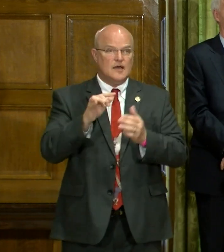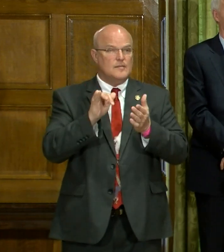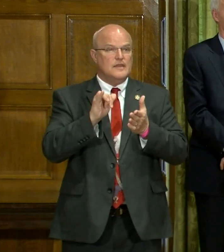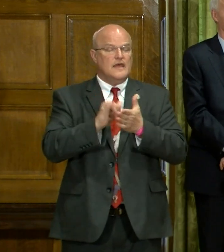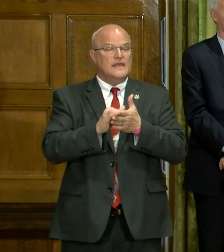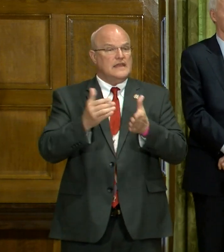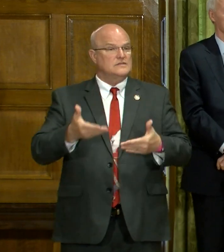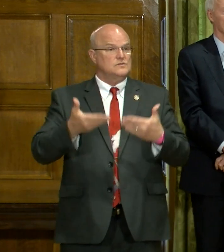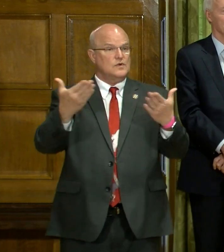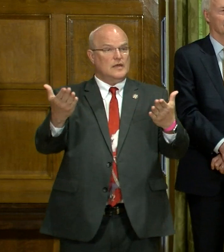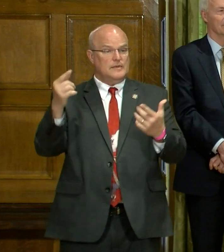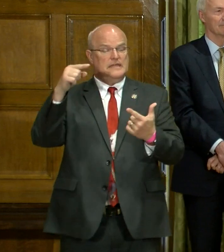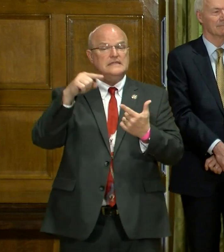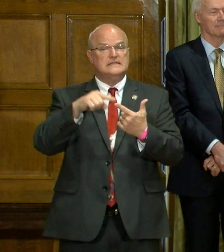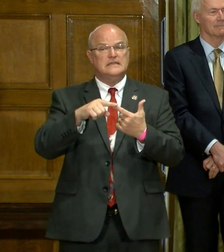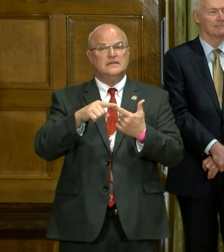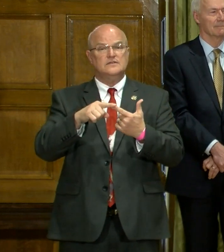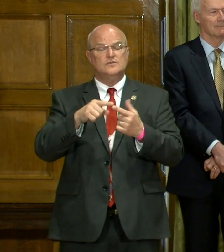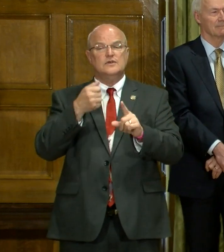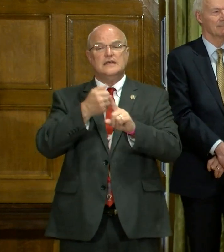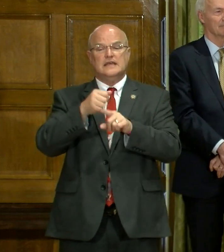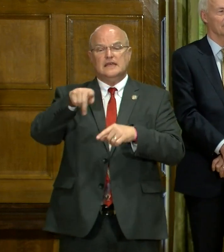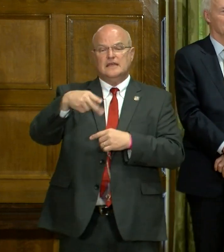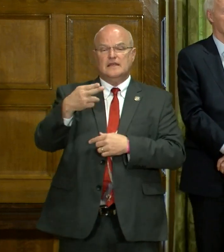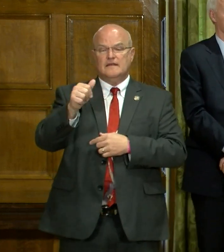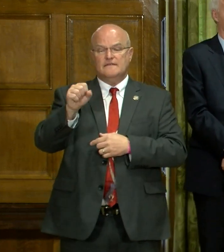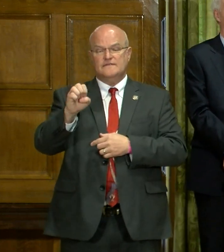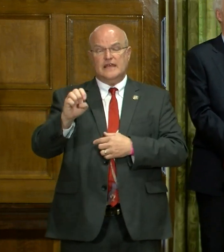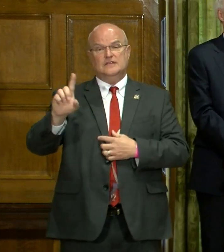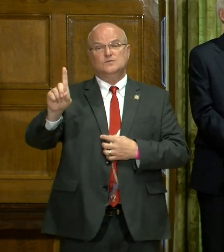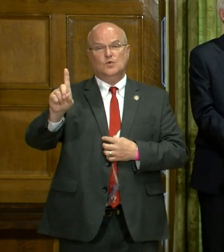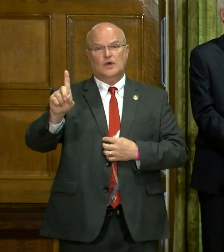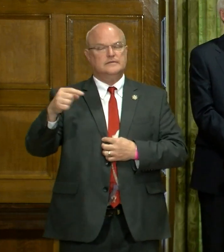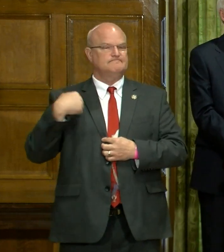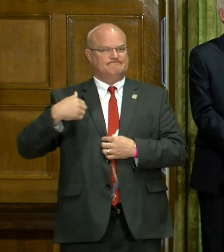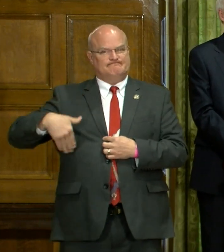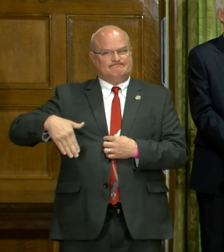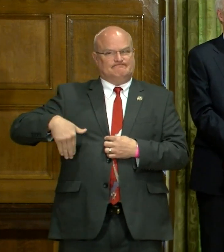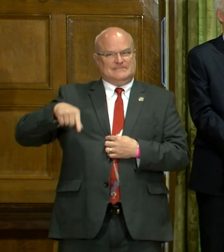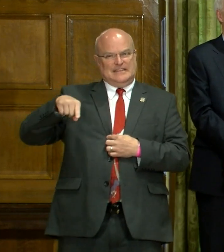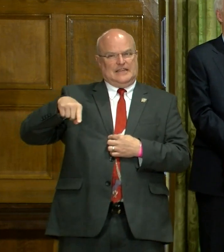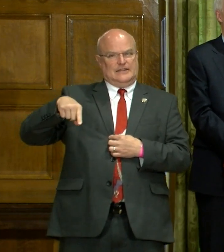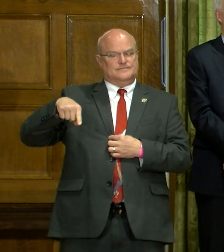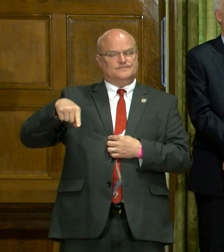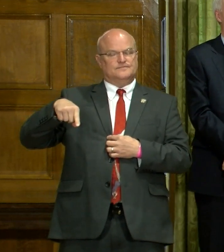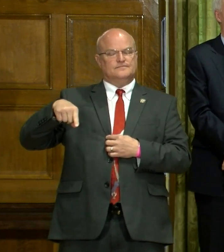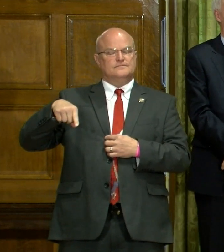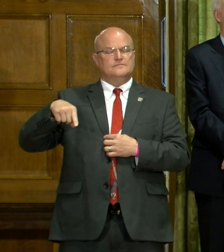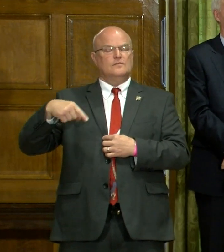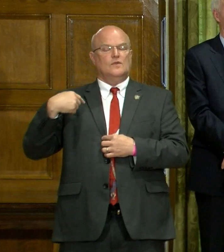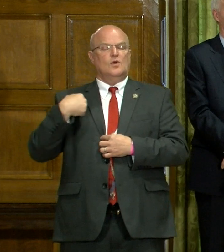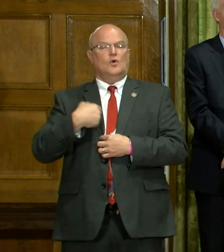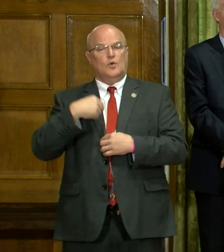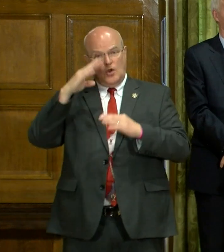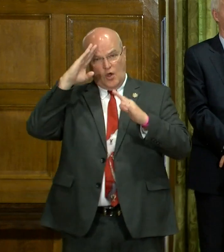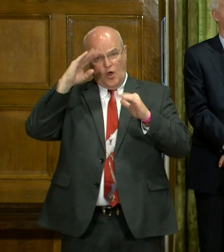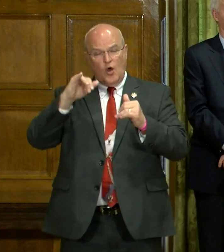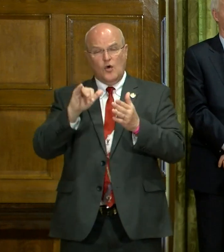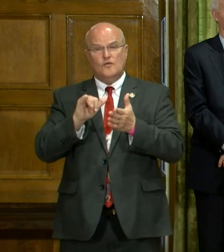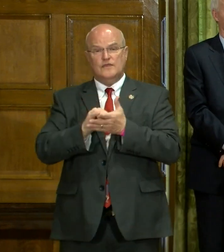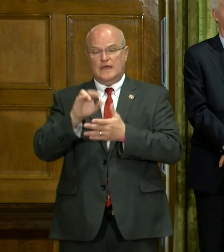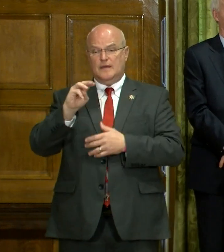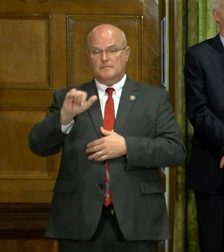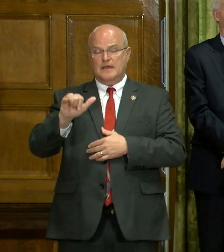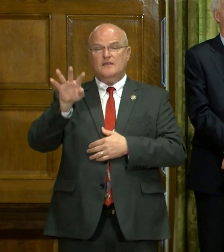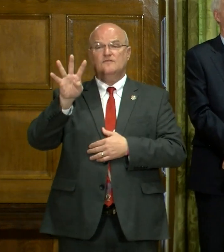is recommended until you hit phase 1. We're not even there yet. We are hopeful that